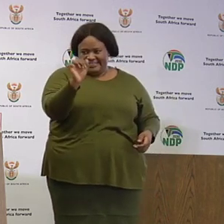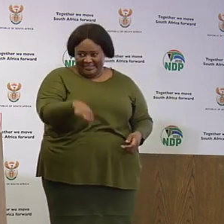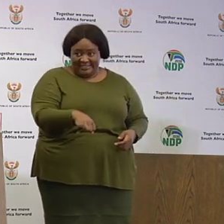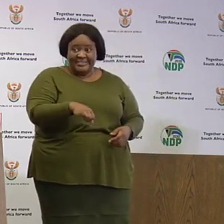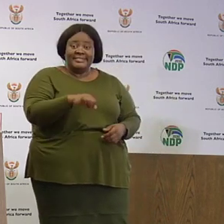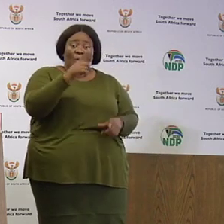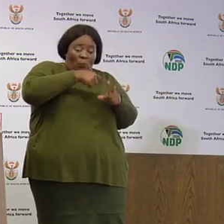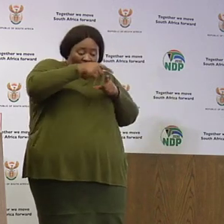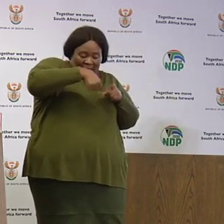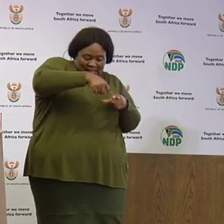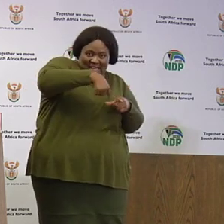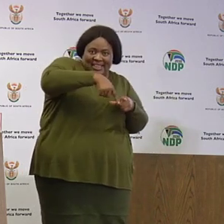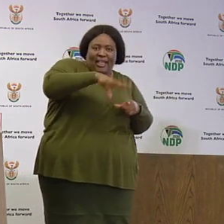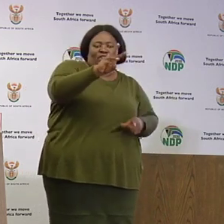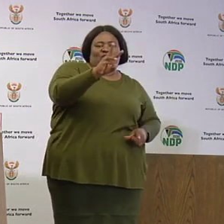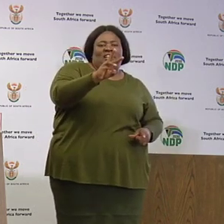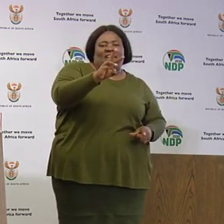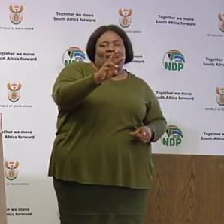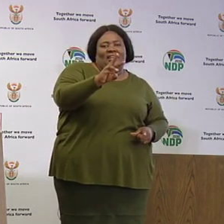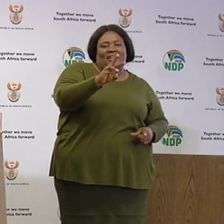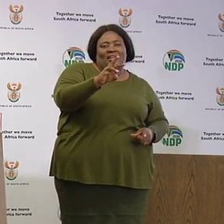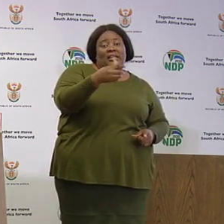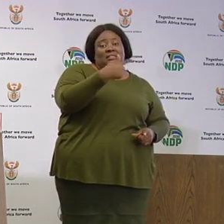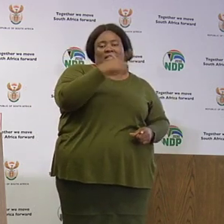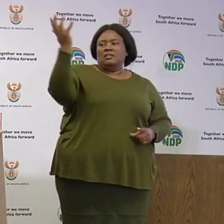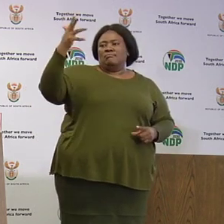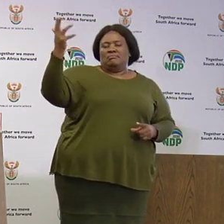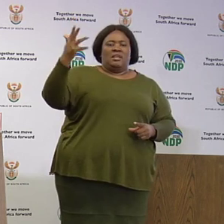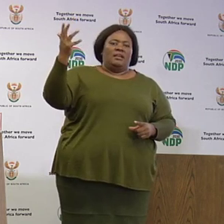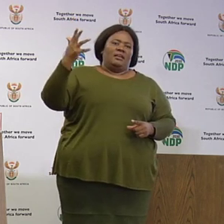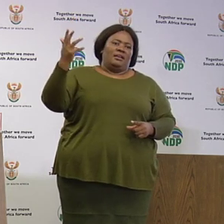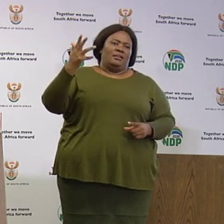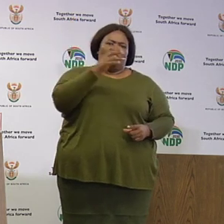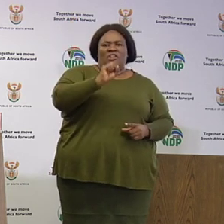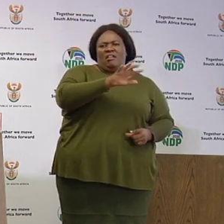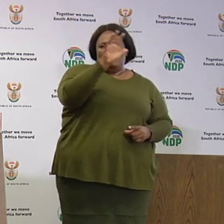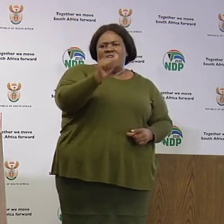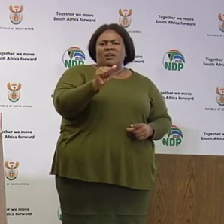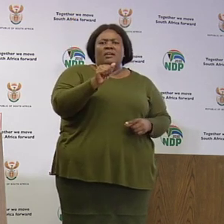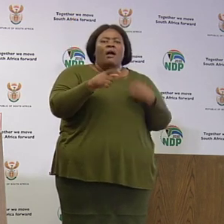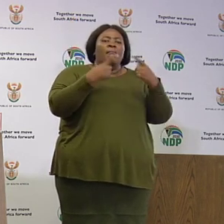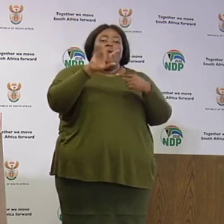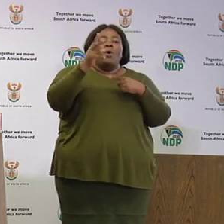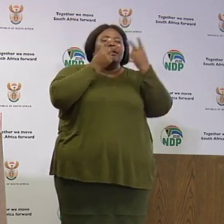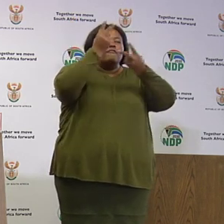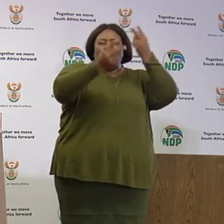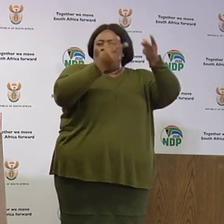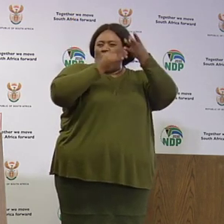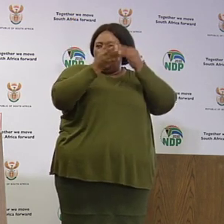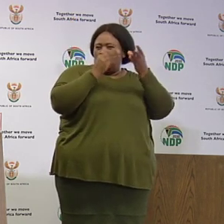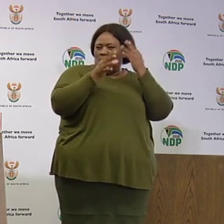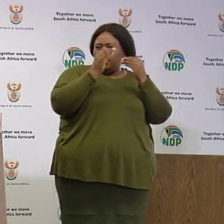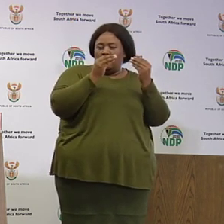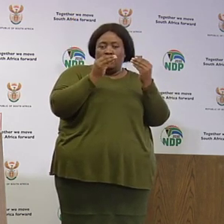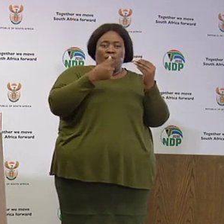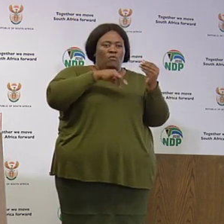Yes, this week, Thursday, she did speak to the nation about visual learning for